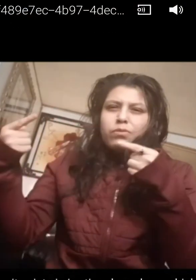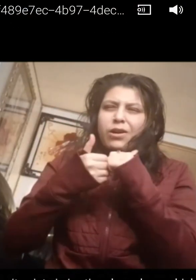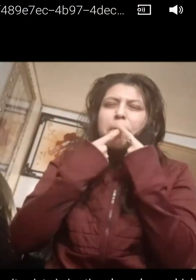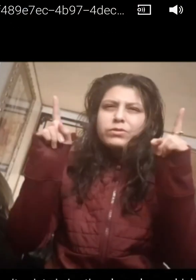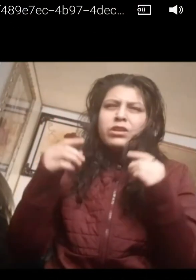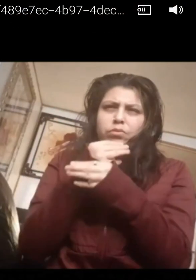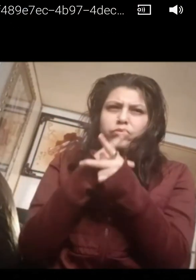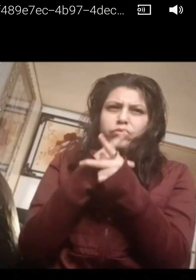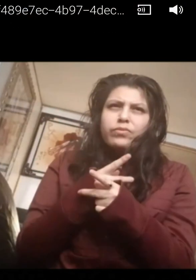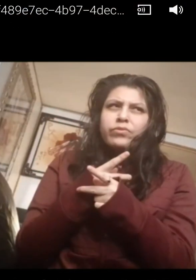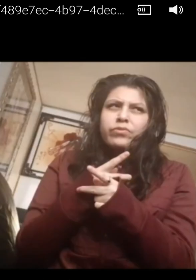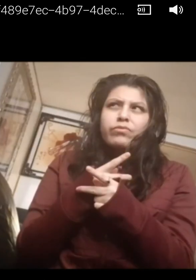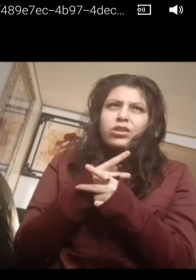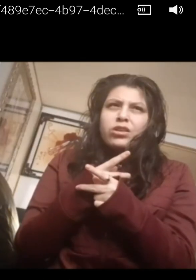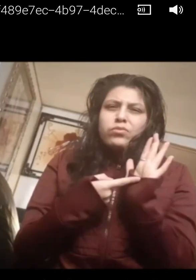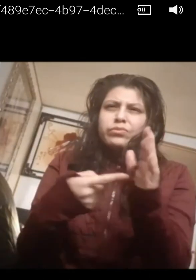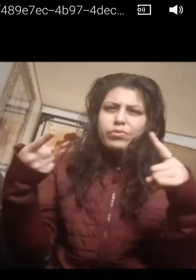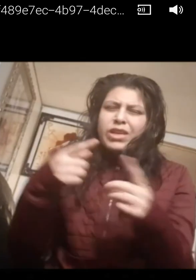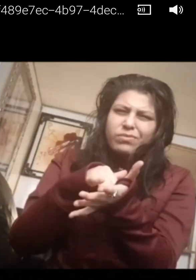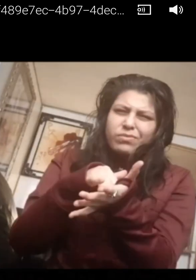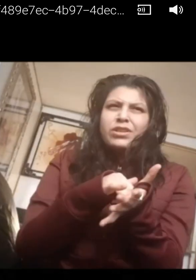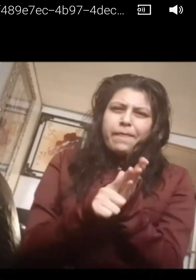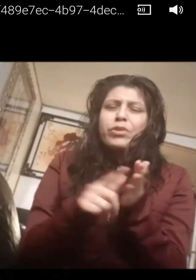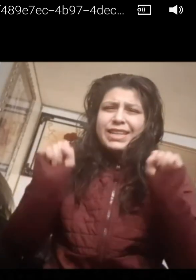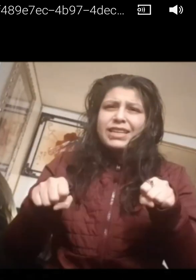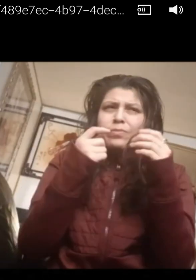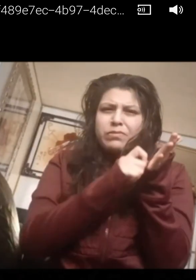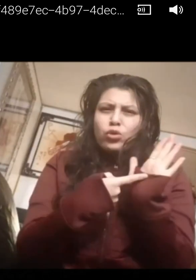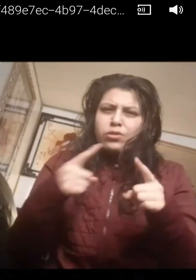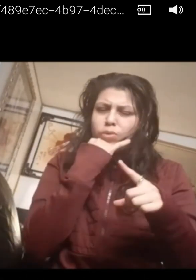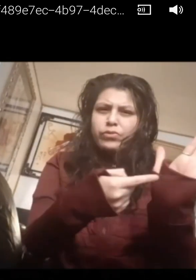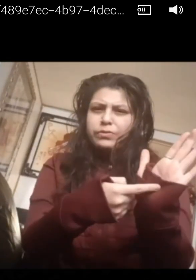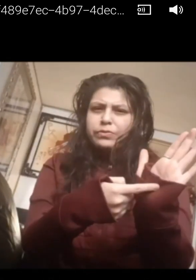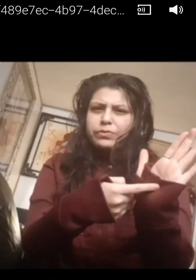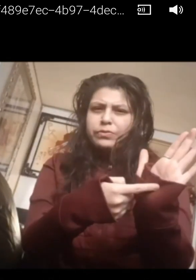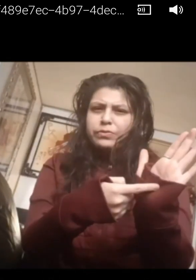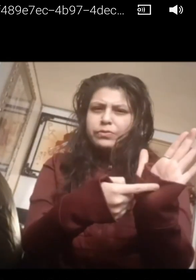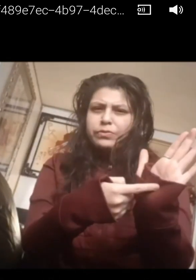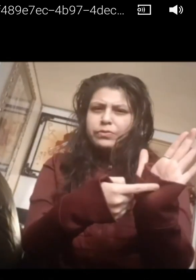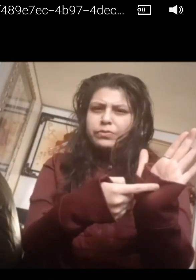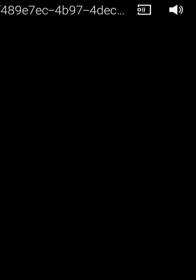for what the discussion is about.